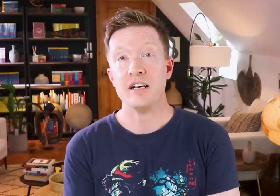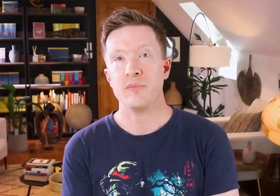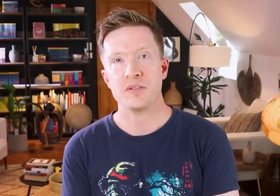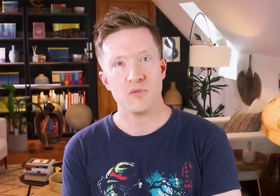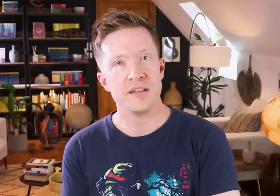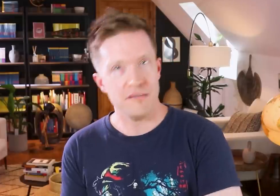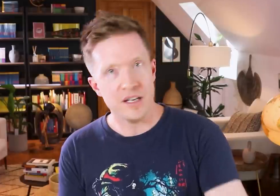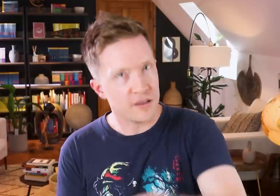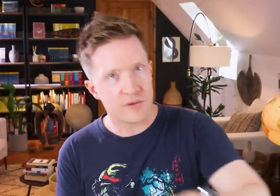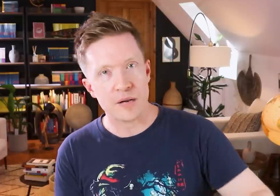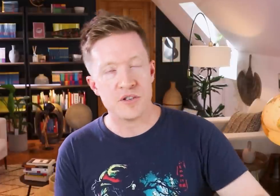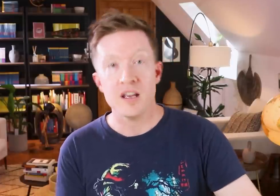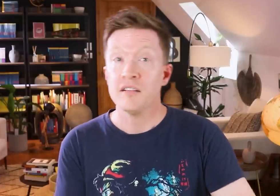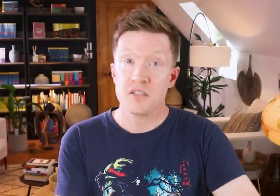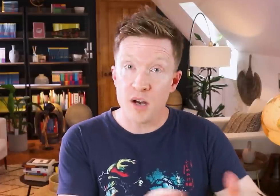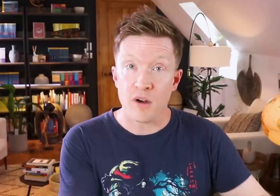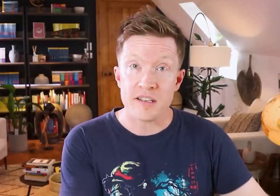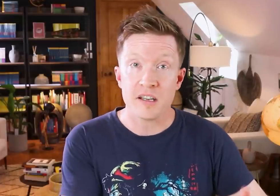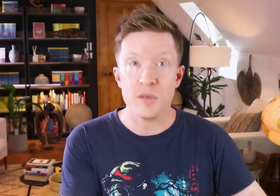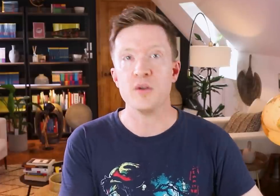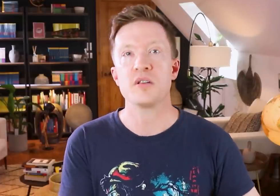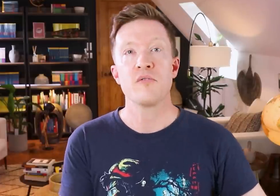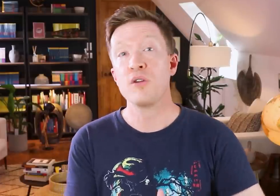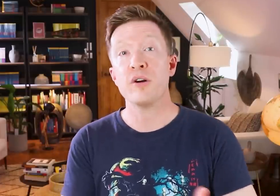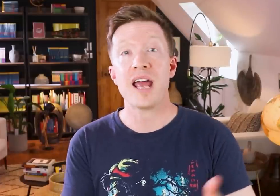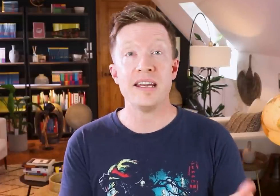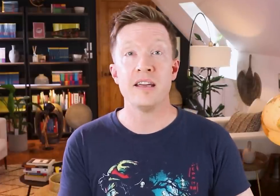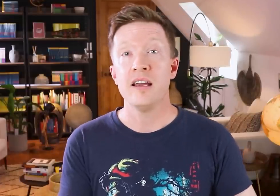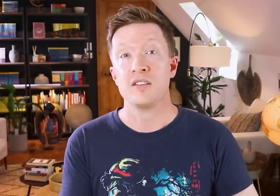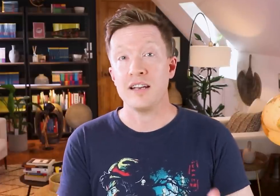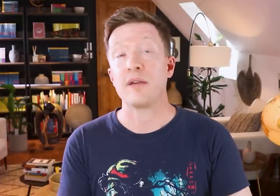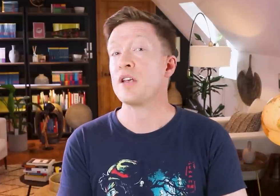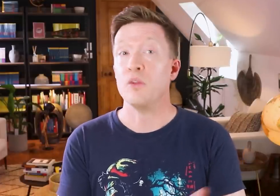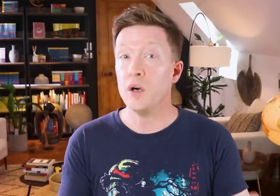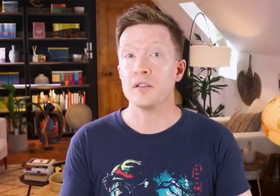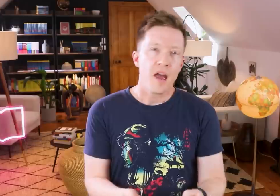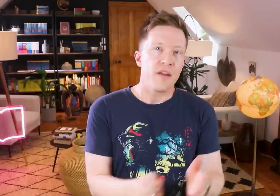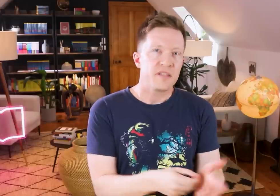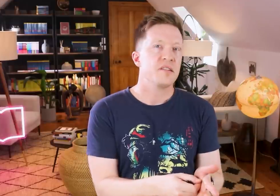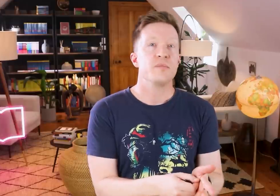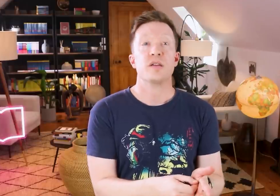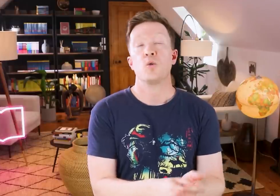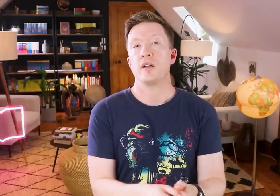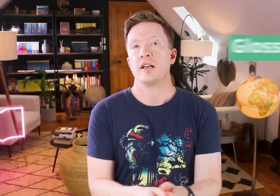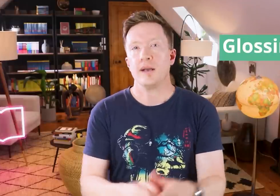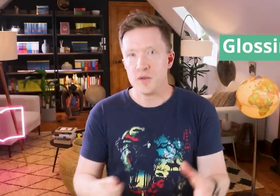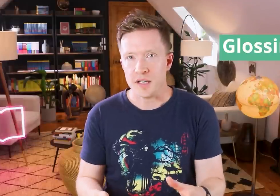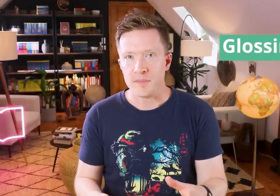alphabet to write in many different languages, sign writing can be used for pretty much any sign language in the world. Another system is called glossing.